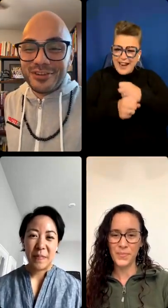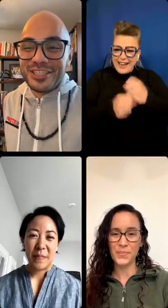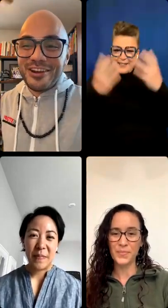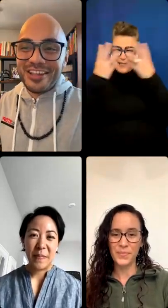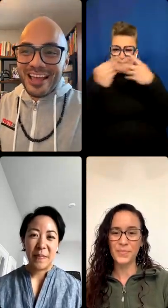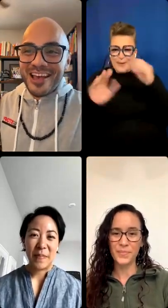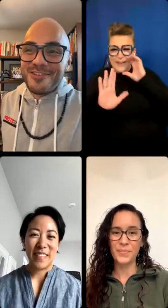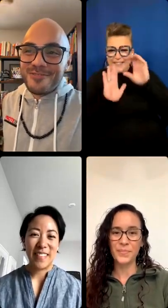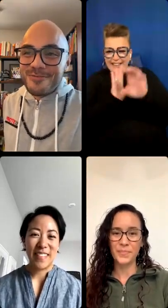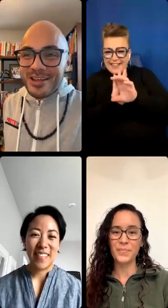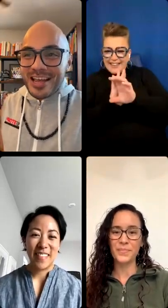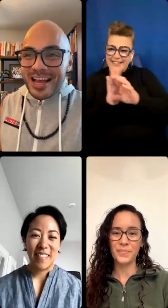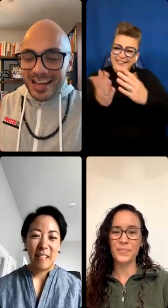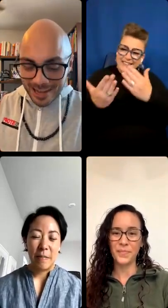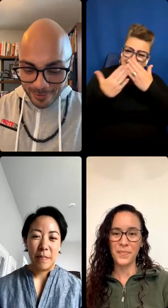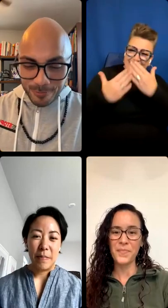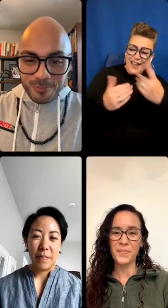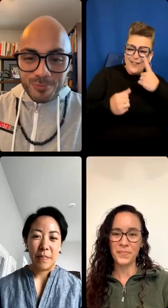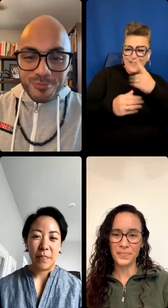Thank you for sharing.